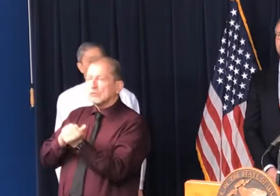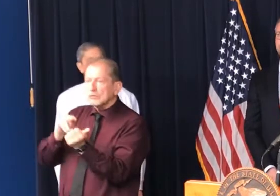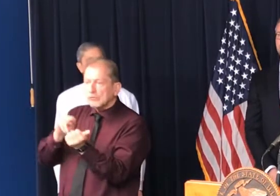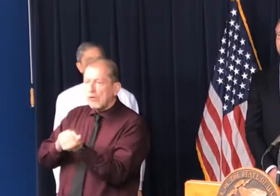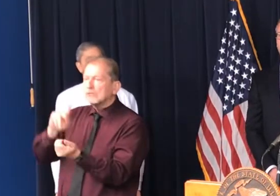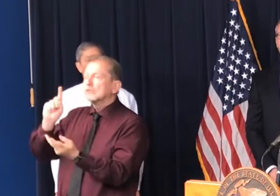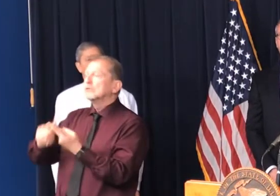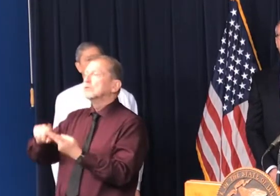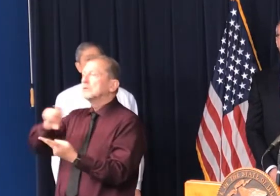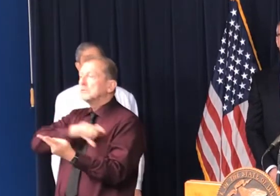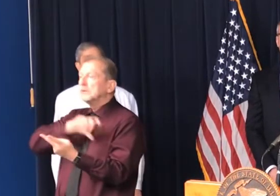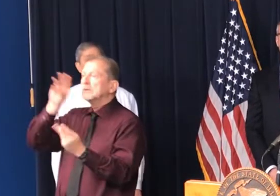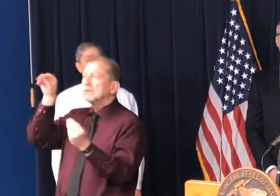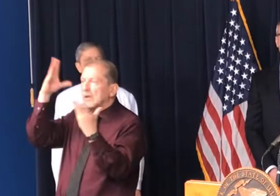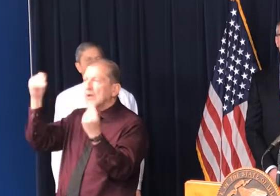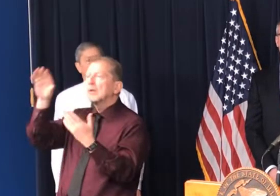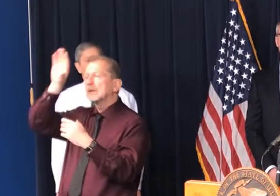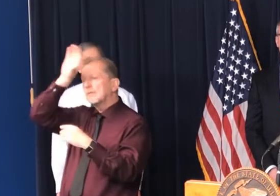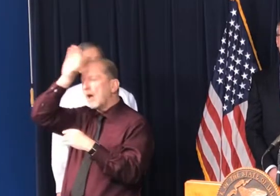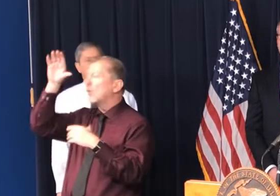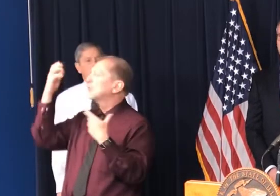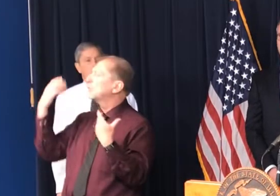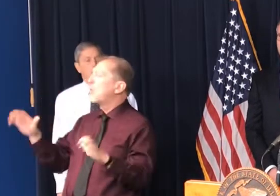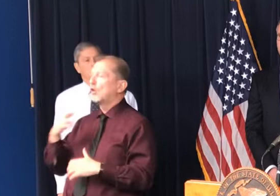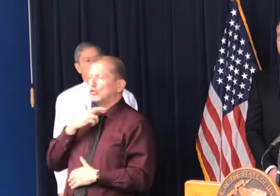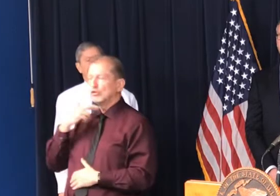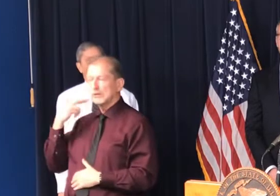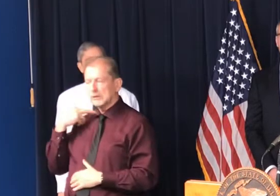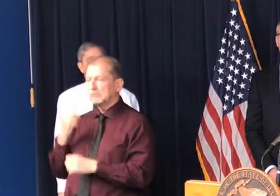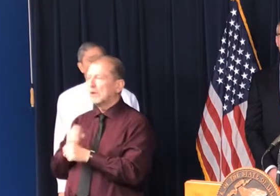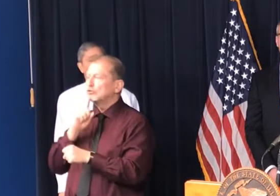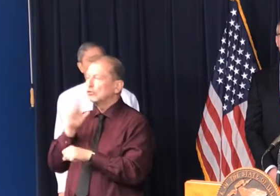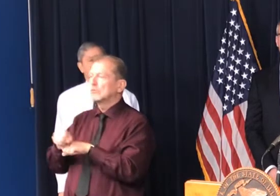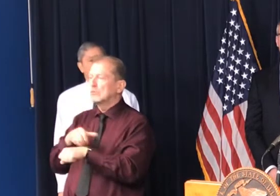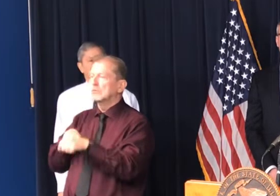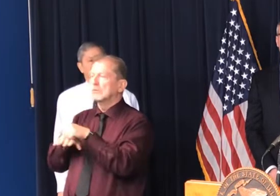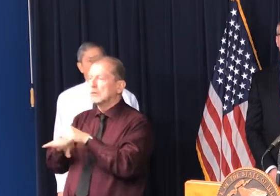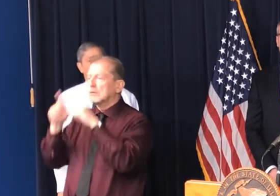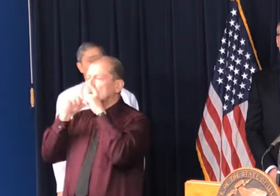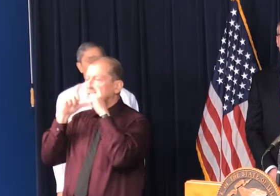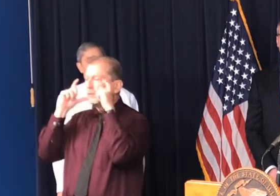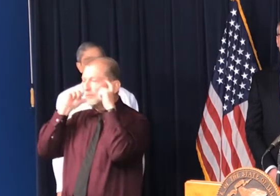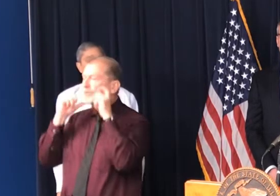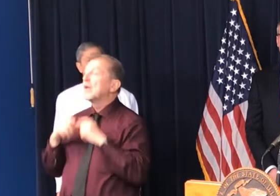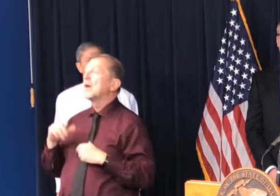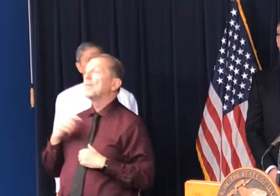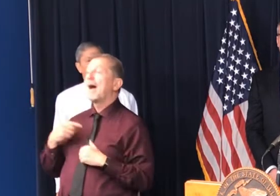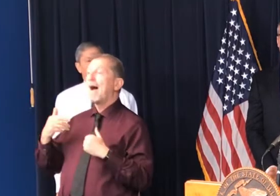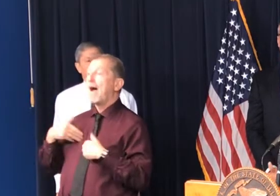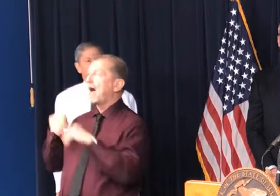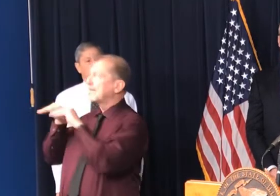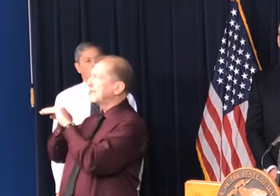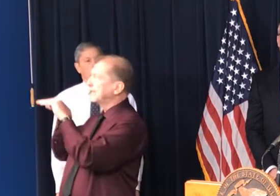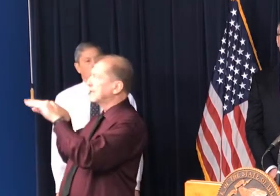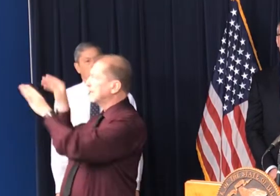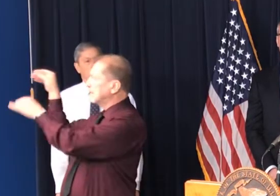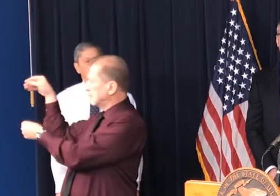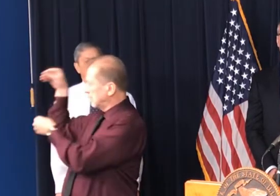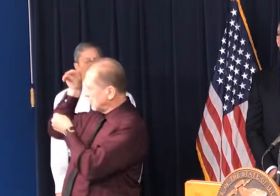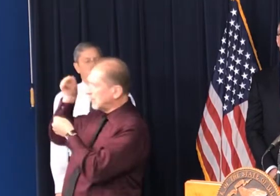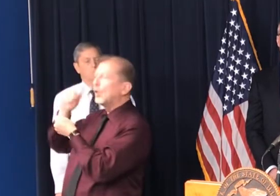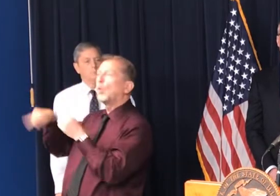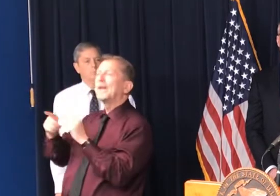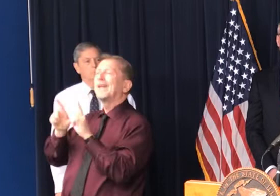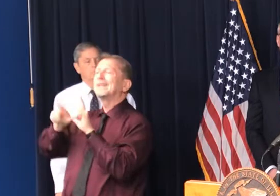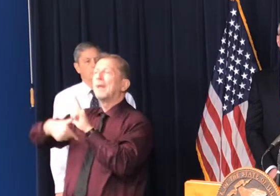workers, we're not trying to put anybody at risk. There is a program, the Shelf Life Extension Program, by which the,